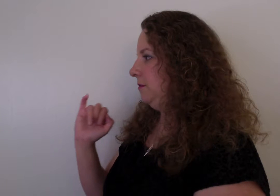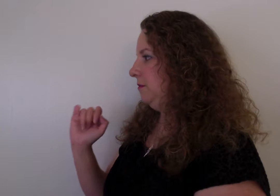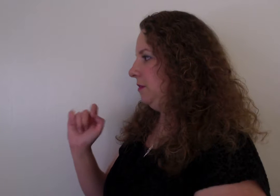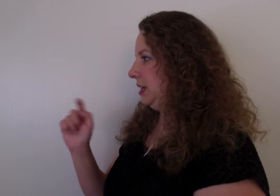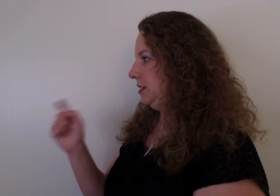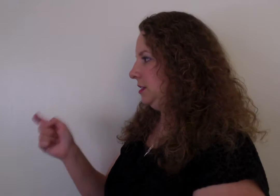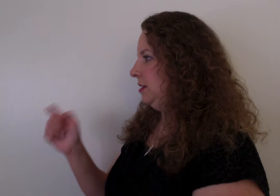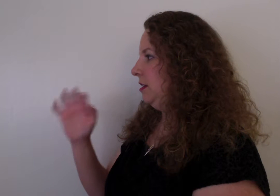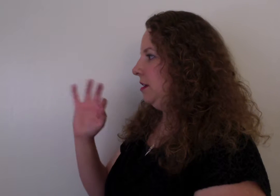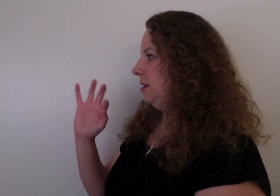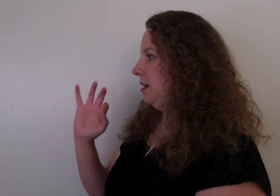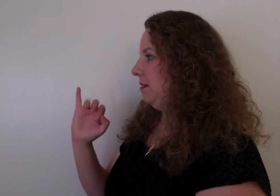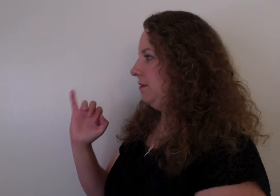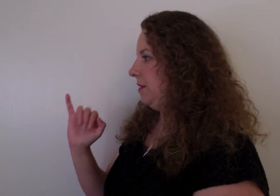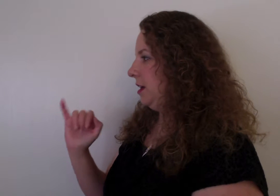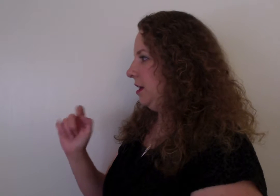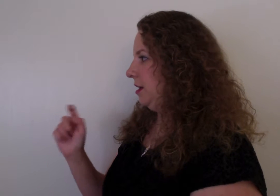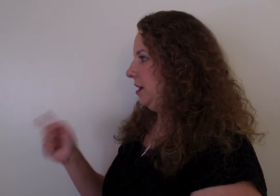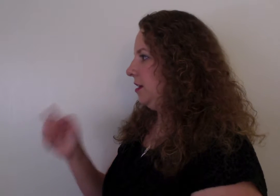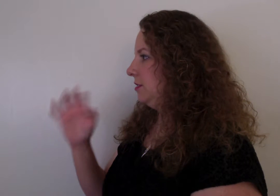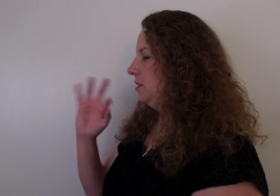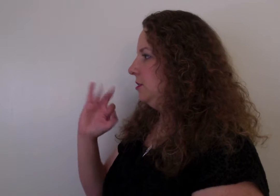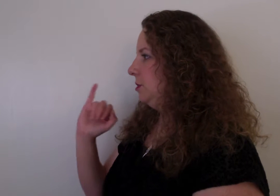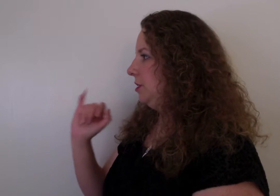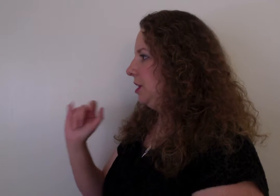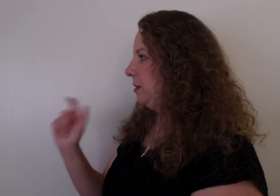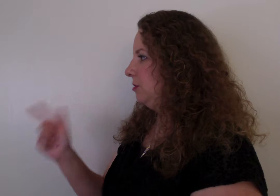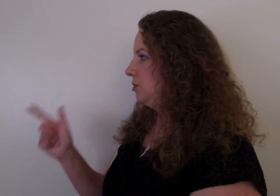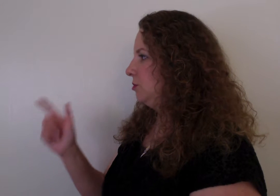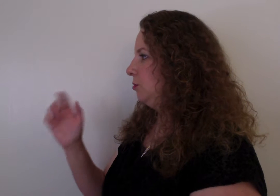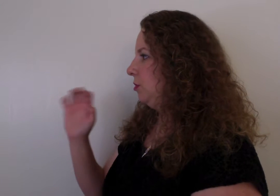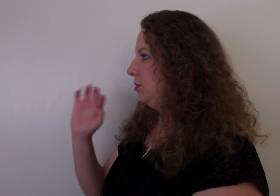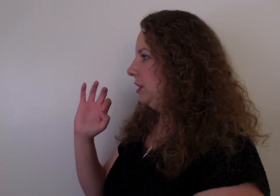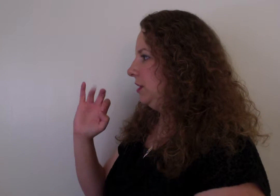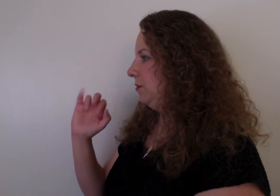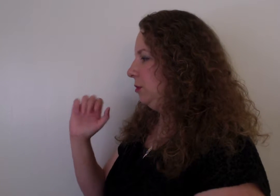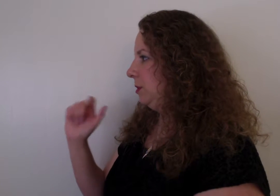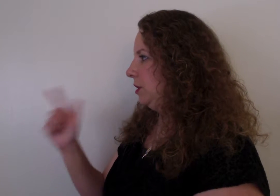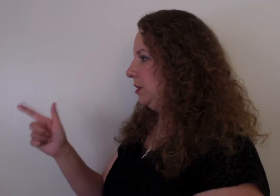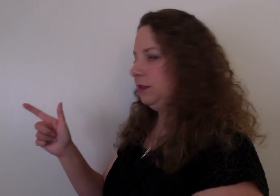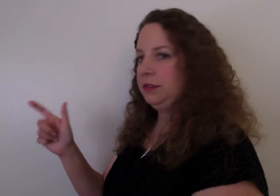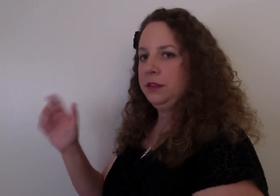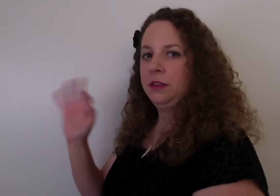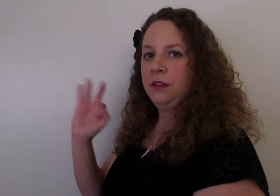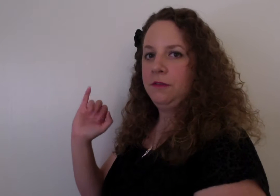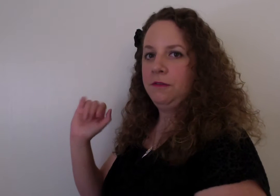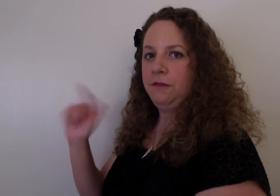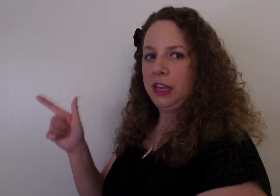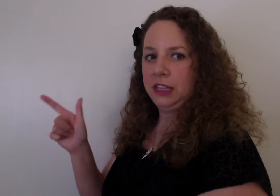fix, F-I-X. So think about just rolling it forward, fix,